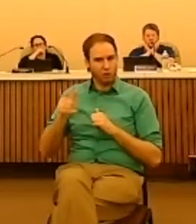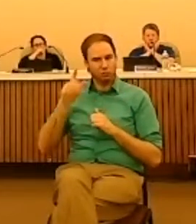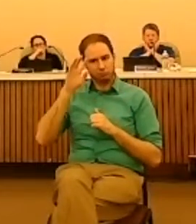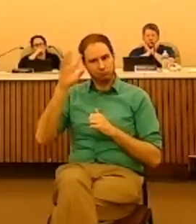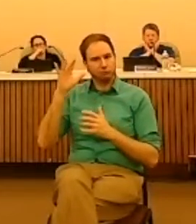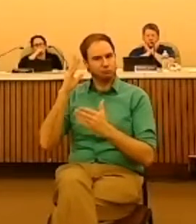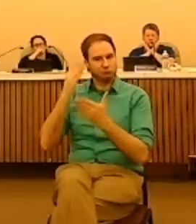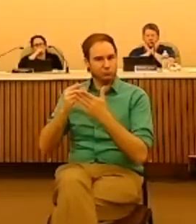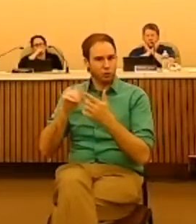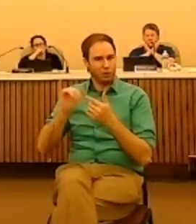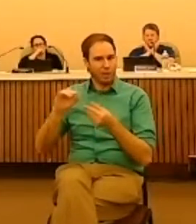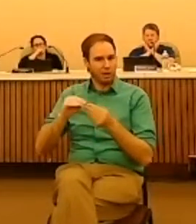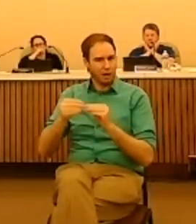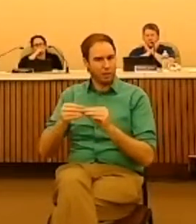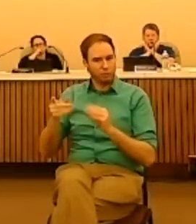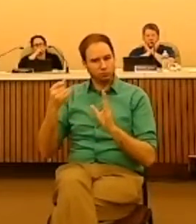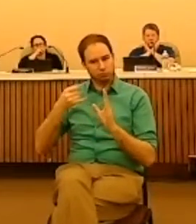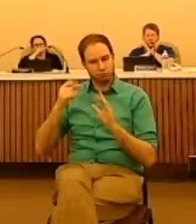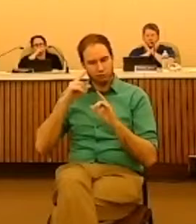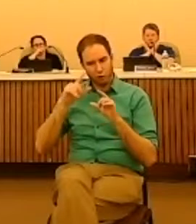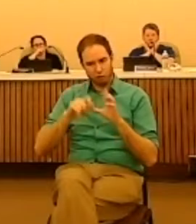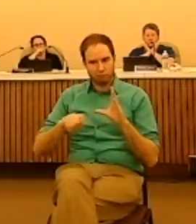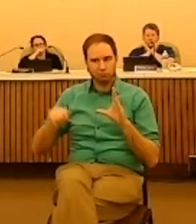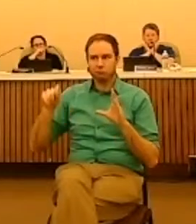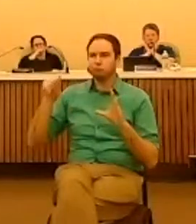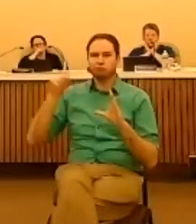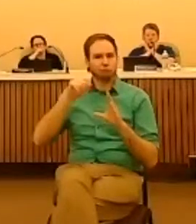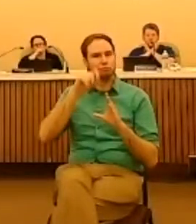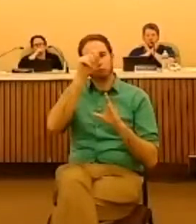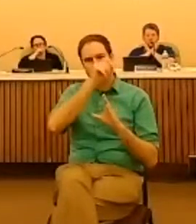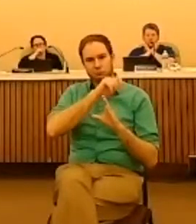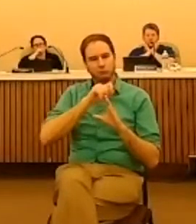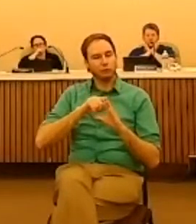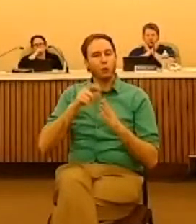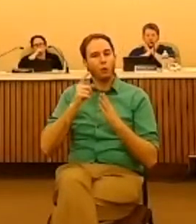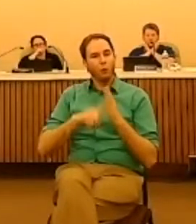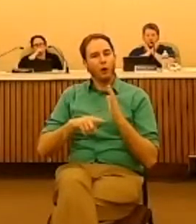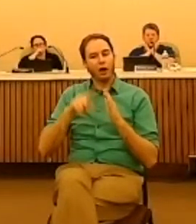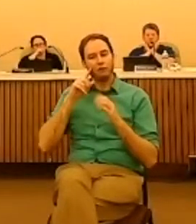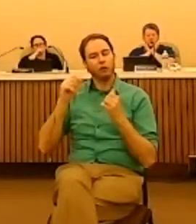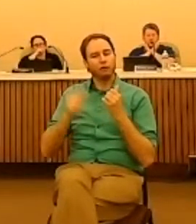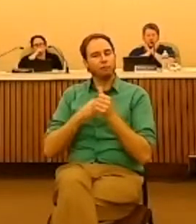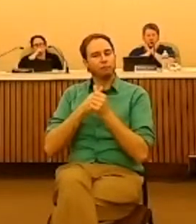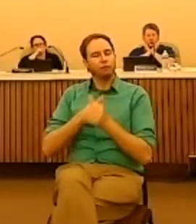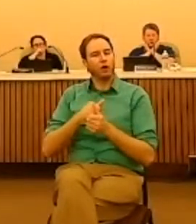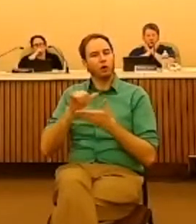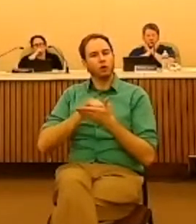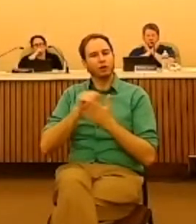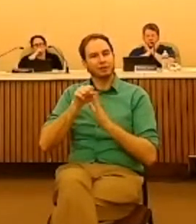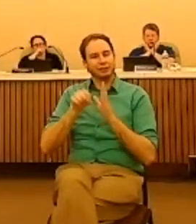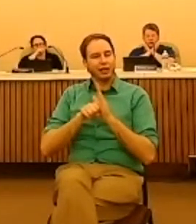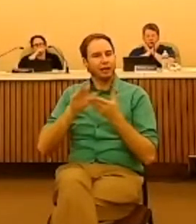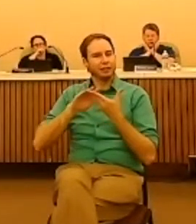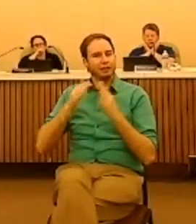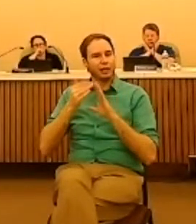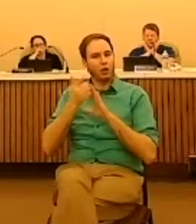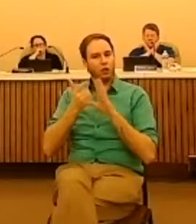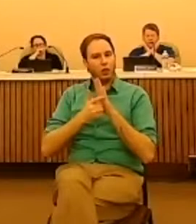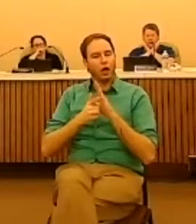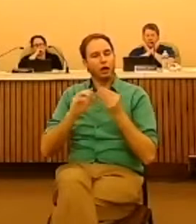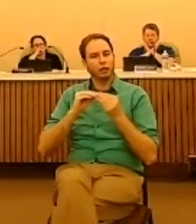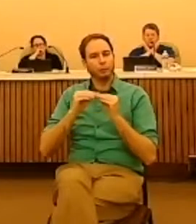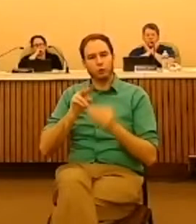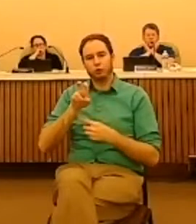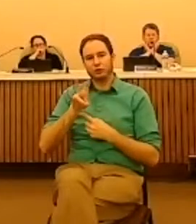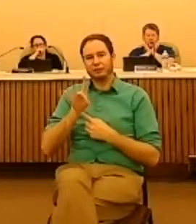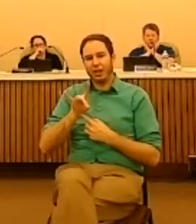to 113 in the cluster. The clustering plan under New York State Town Law 278 does